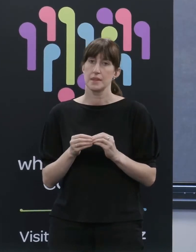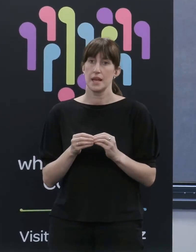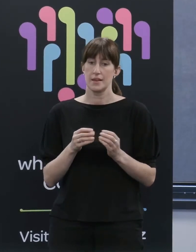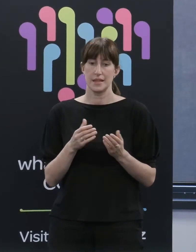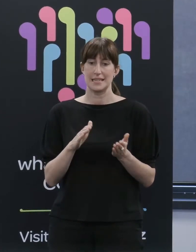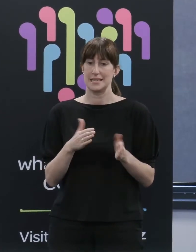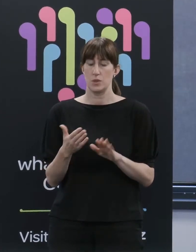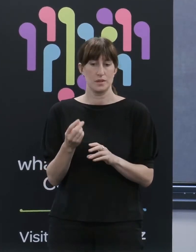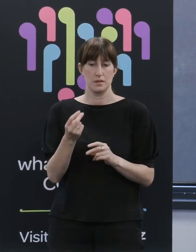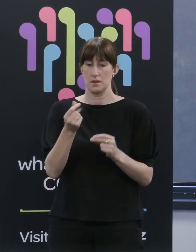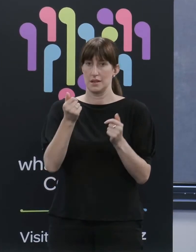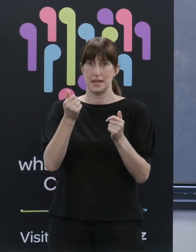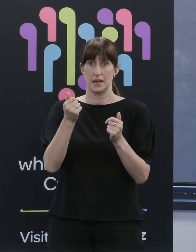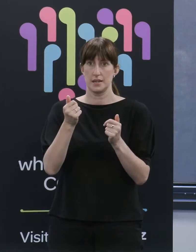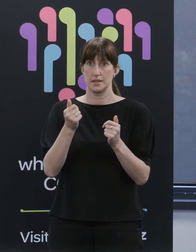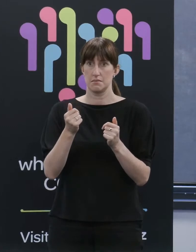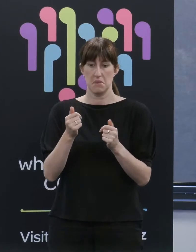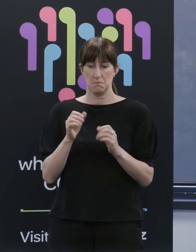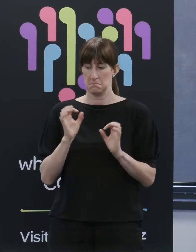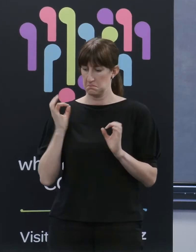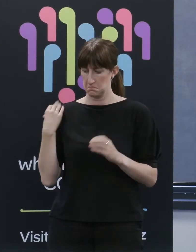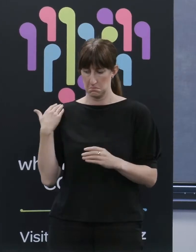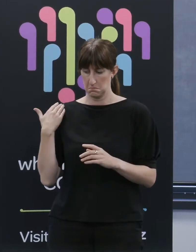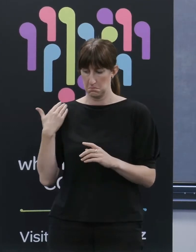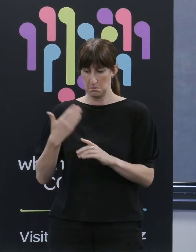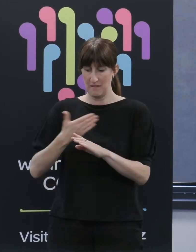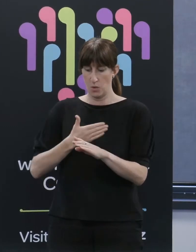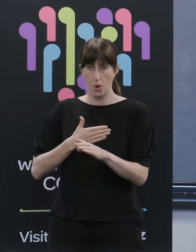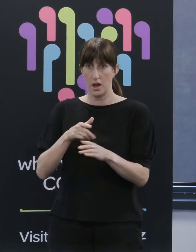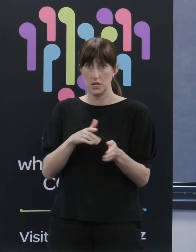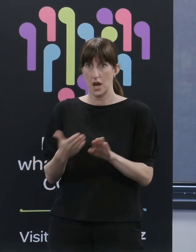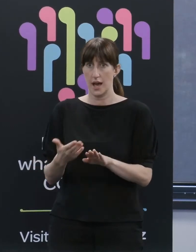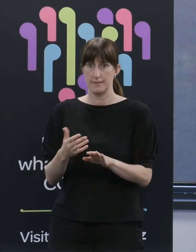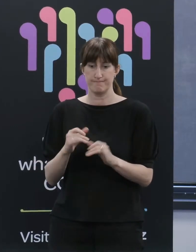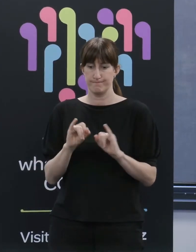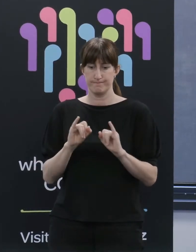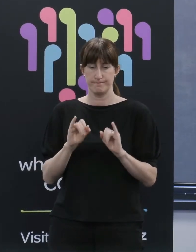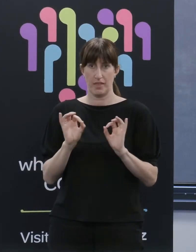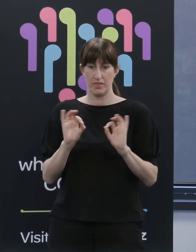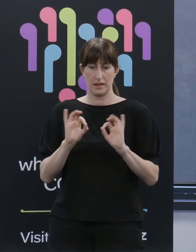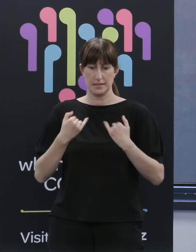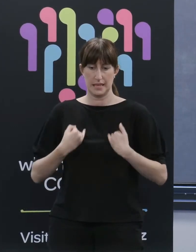the person hadn't had any symptoms before the death.